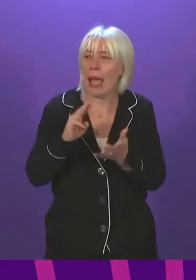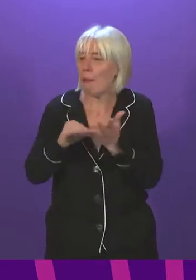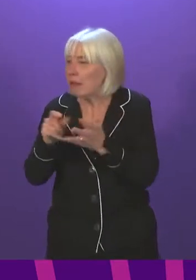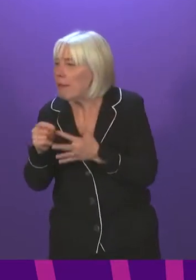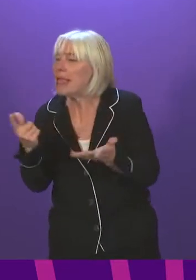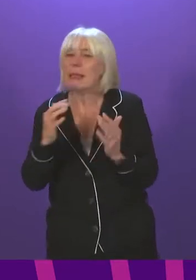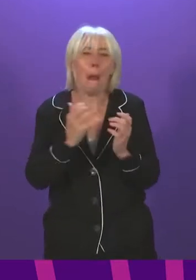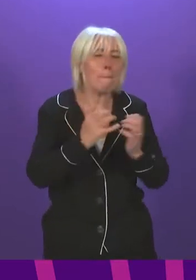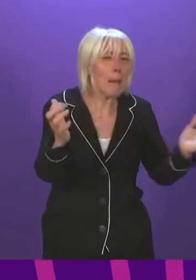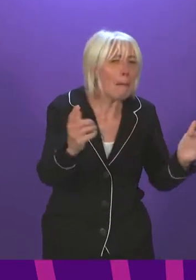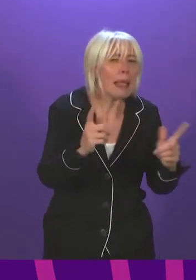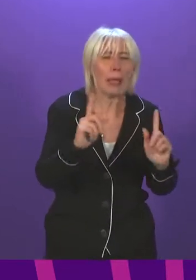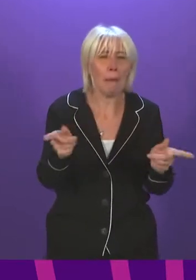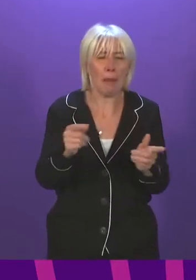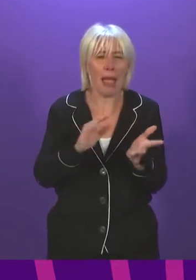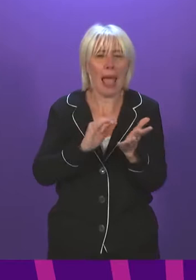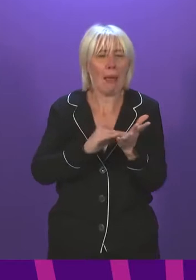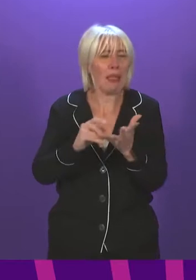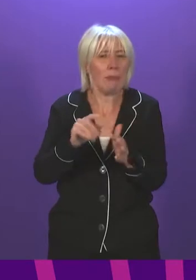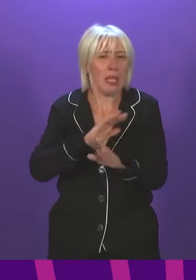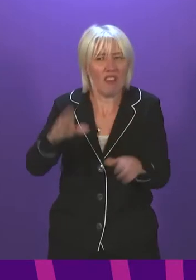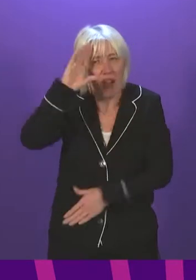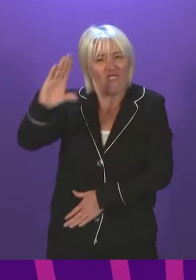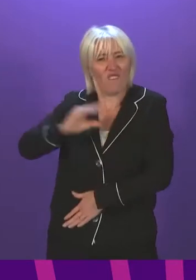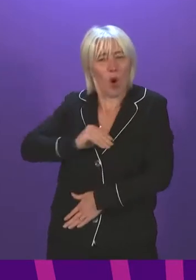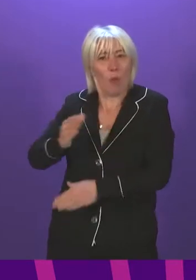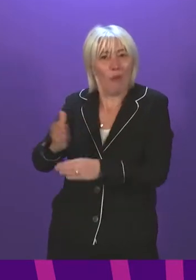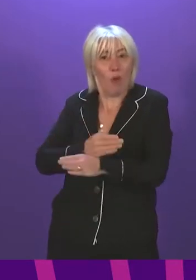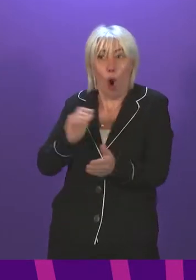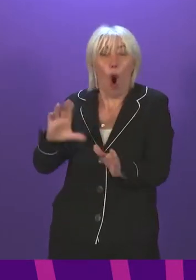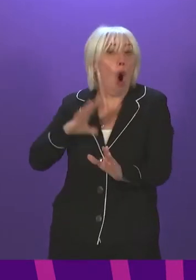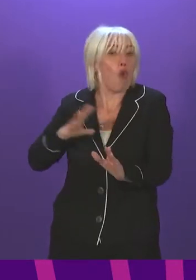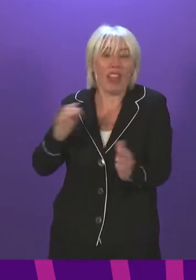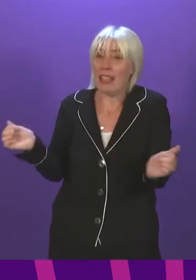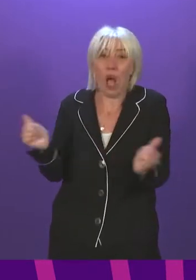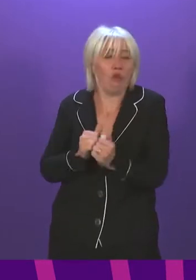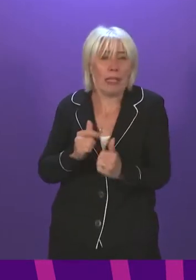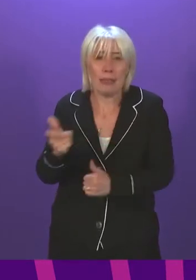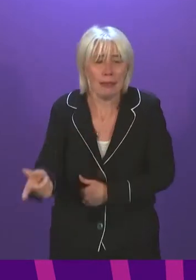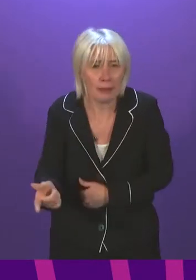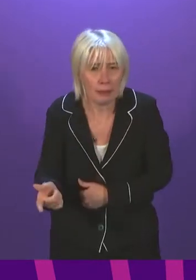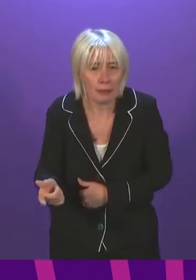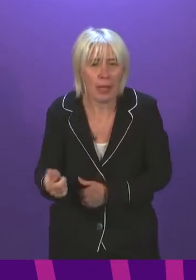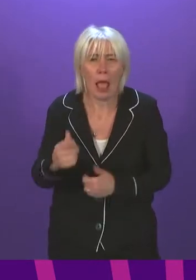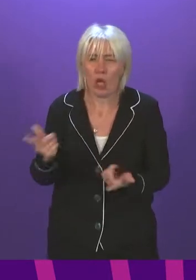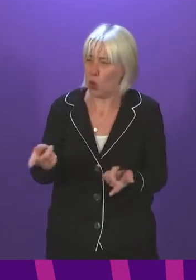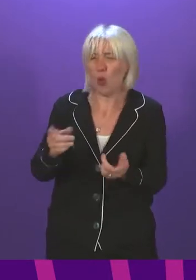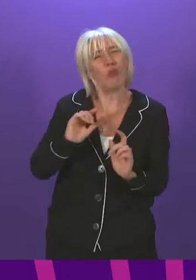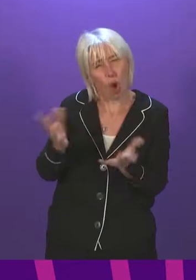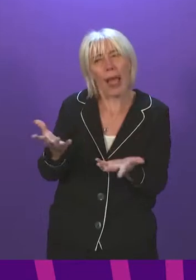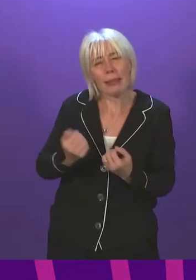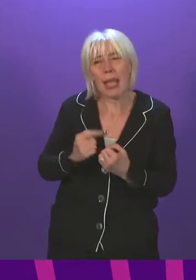fact MSPs were not even informed of the change until legislation had already been laid in the Commons. Does the member not accept